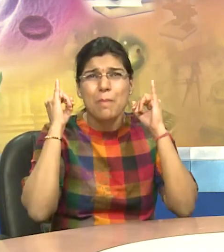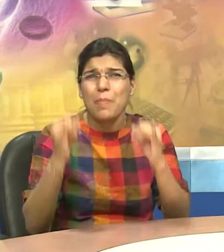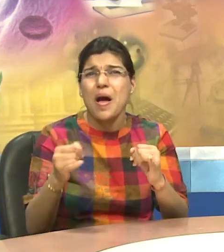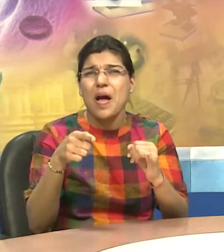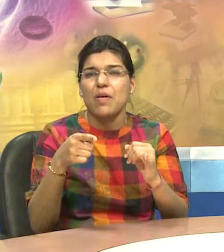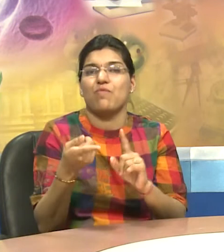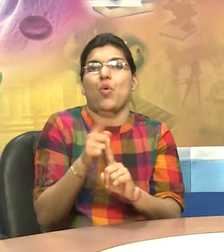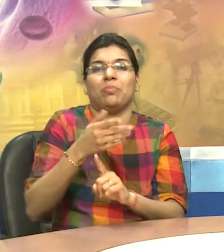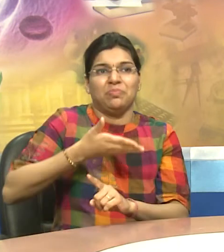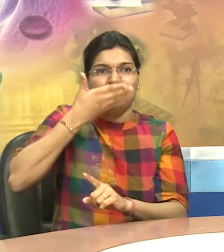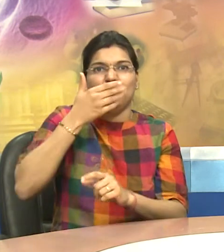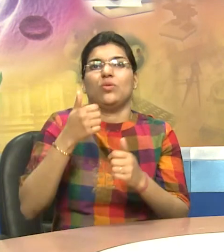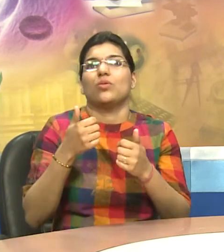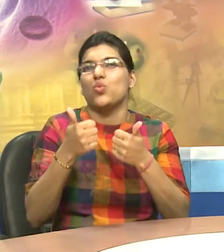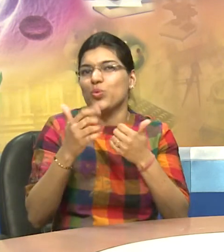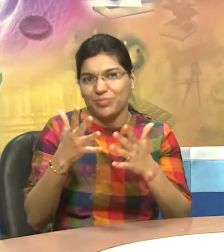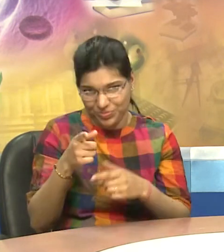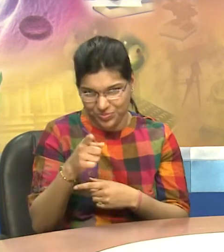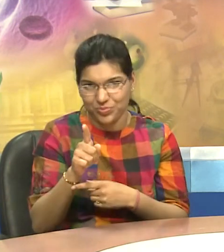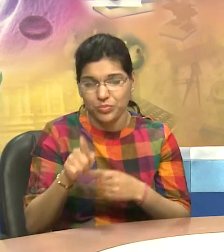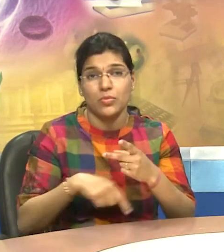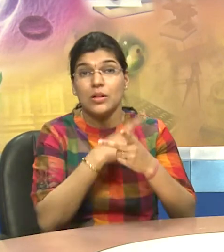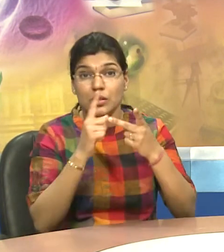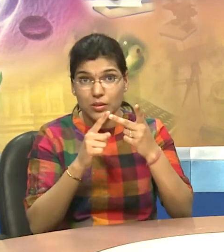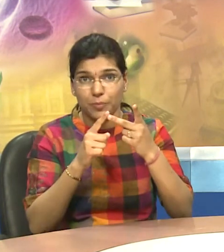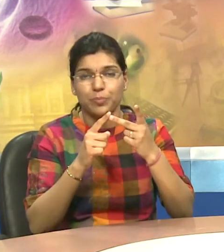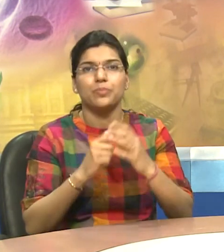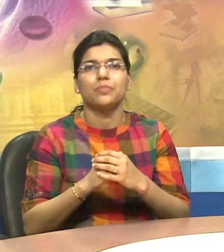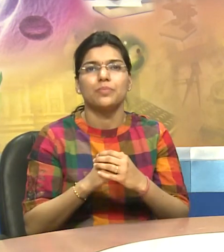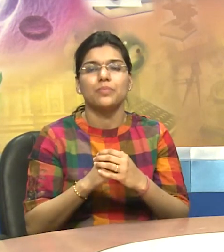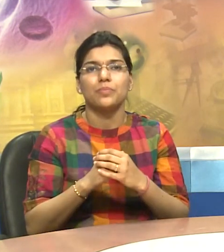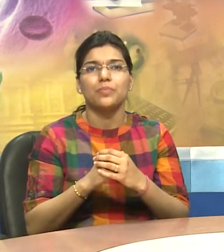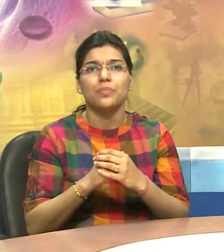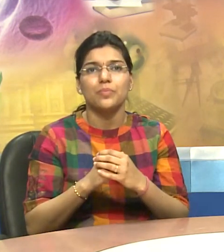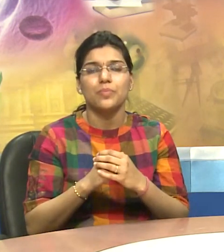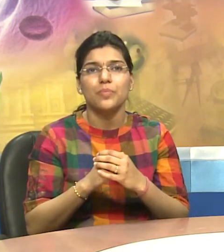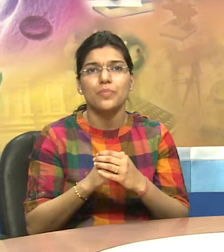easily identify that air is bad. Secondly,